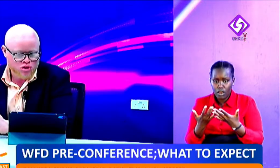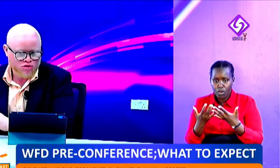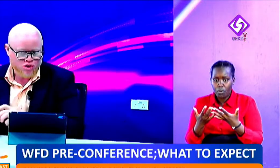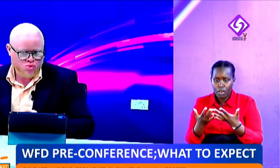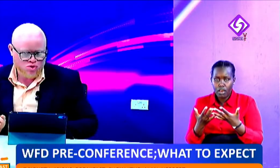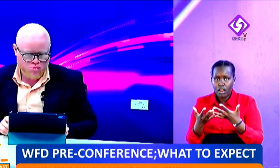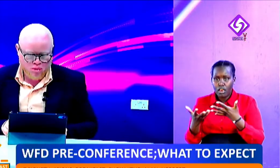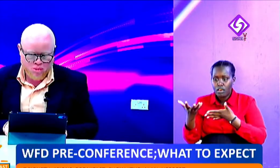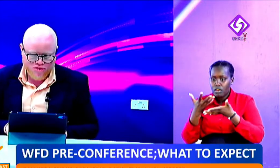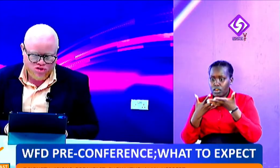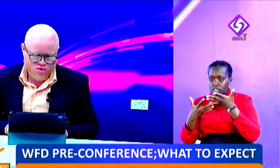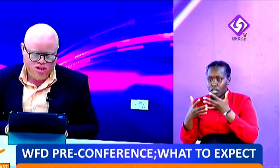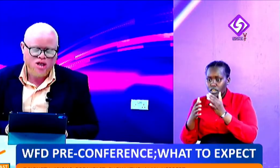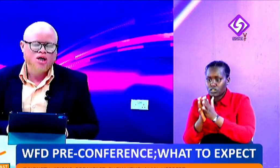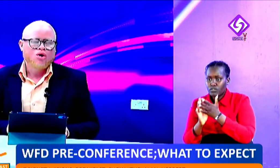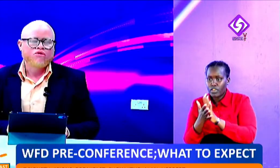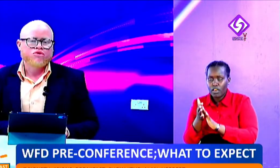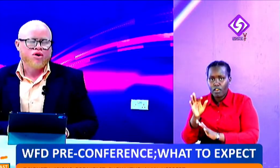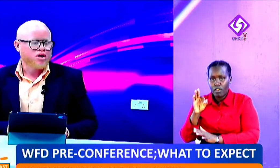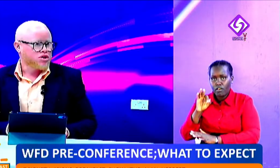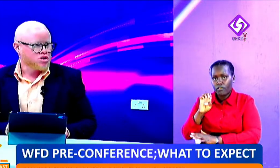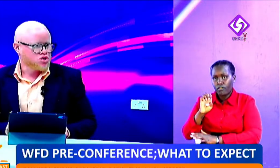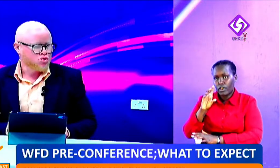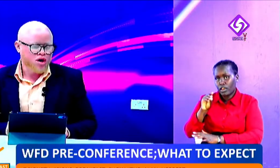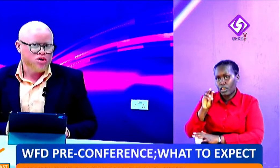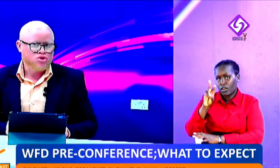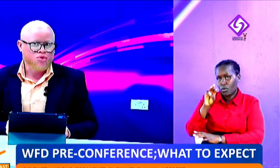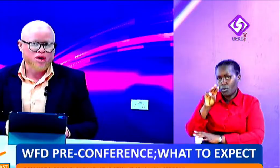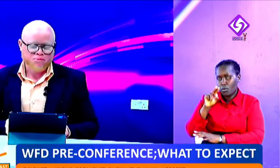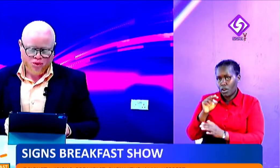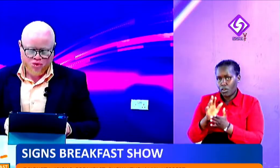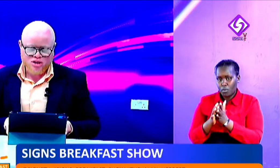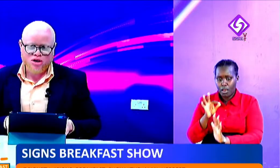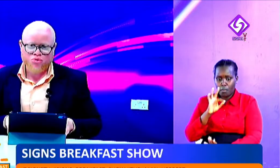with the FedWin to be beneficiaries of the work that you are